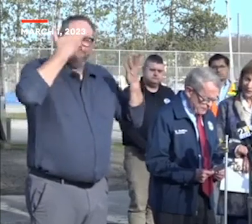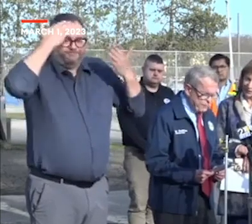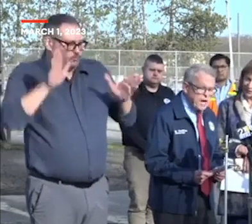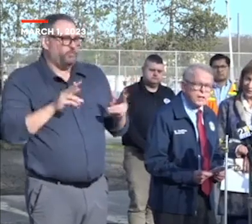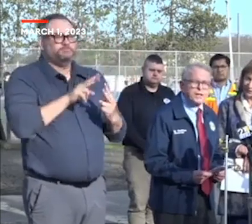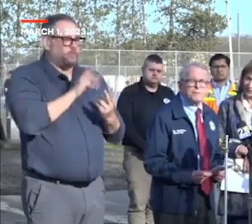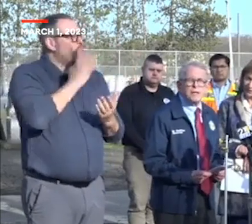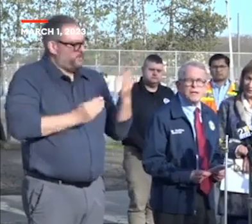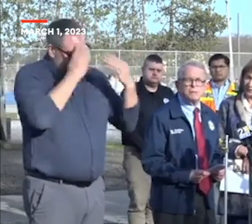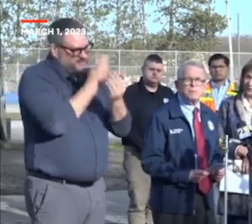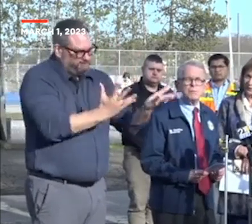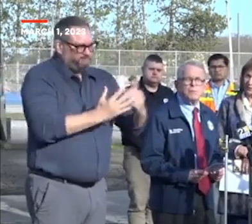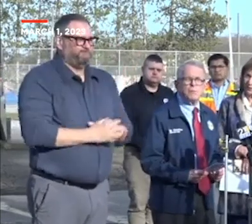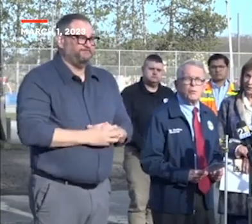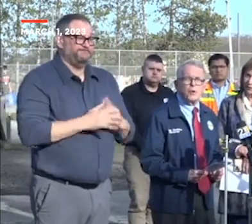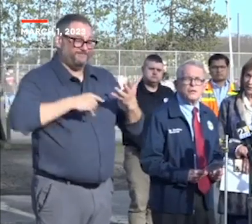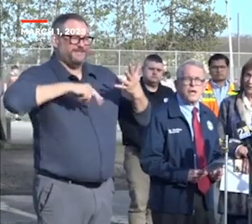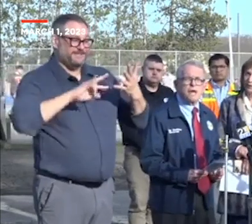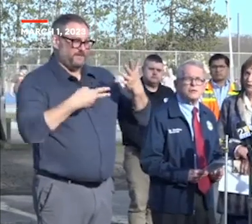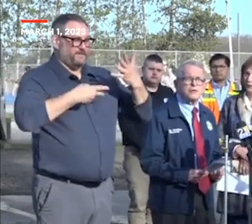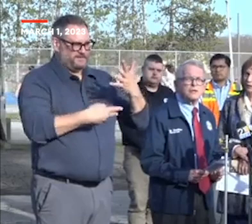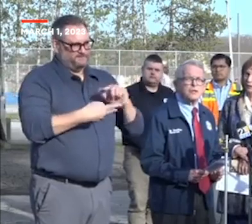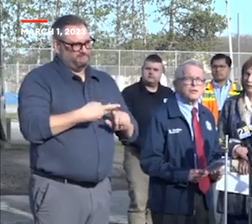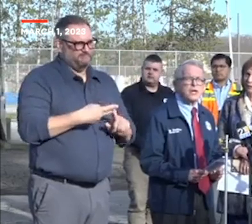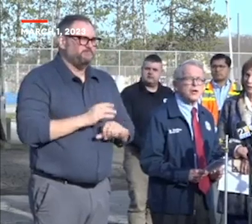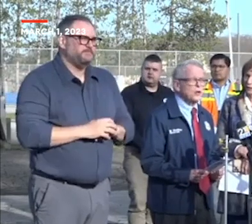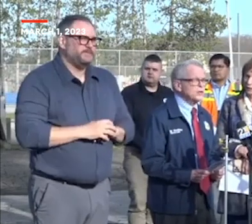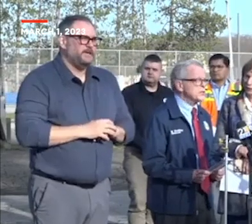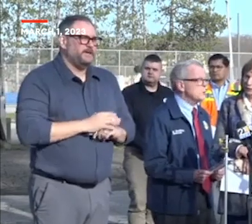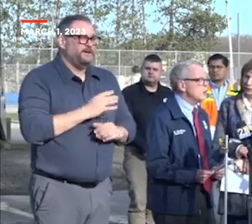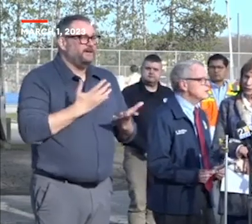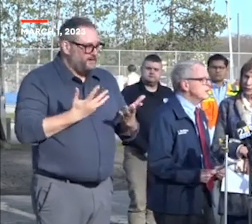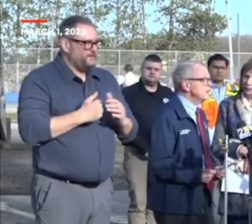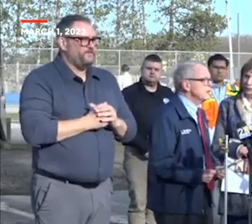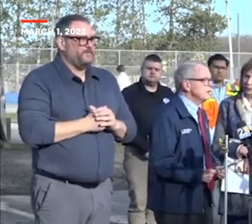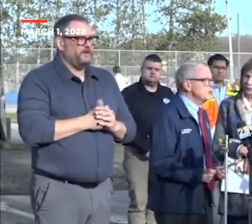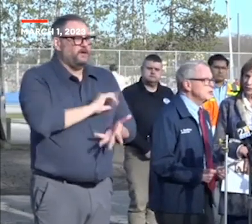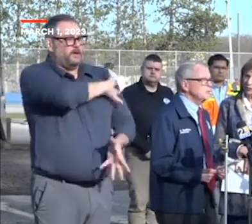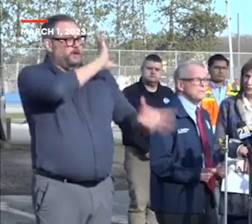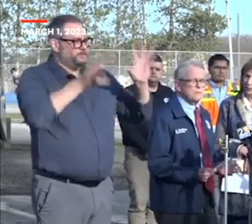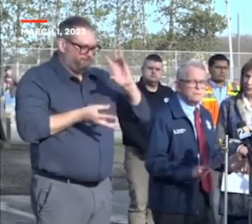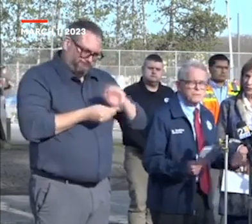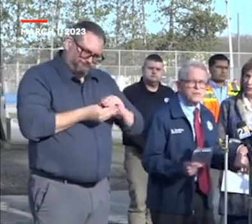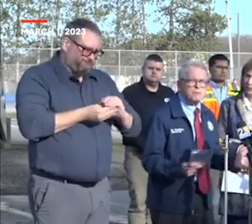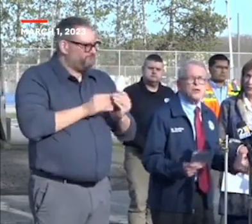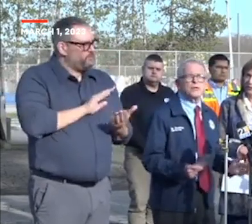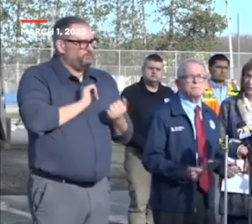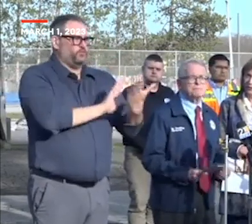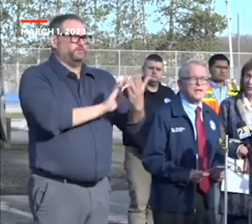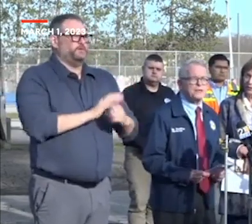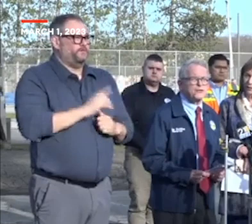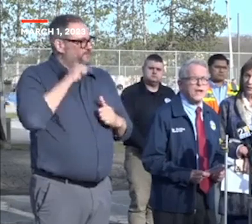Seven, and finally, we intend to continue to take a holistic approach to this